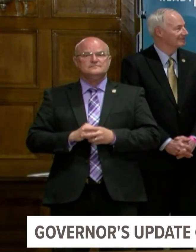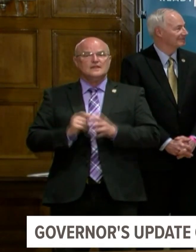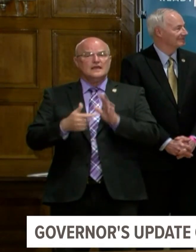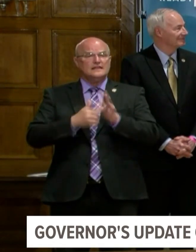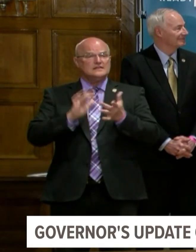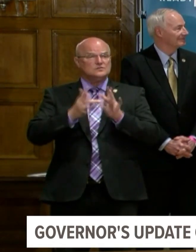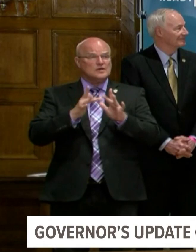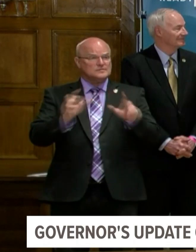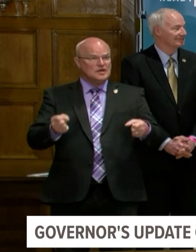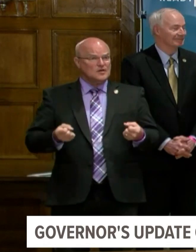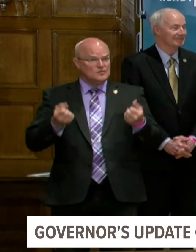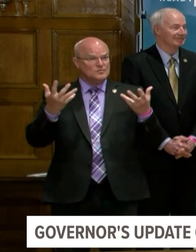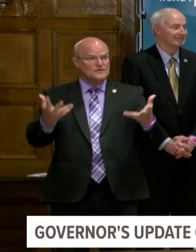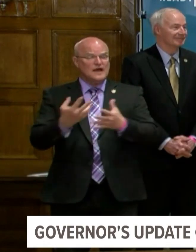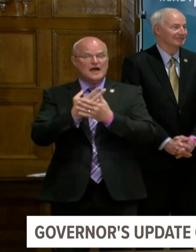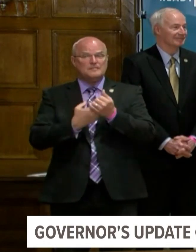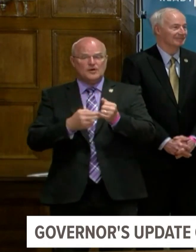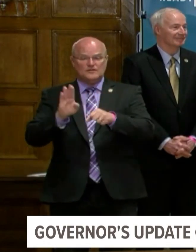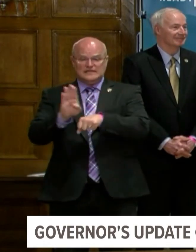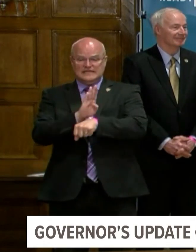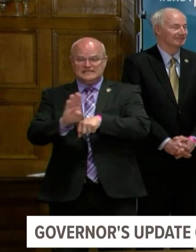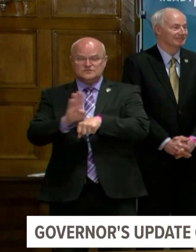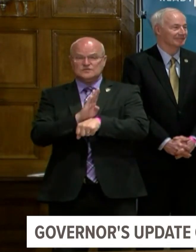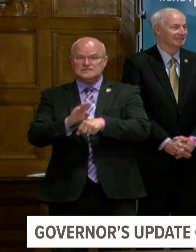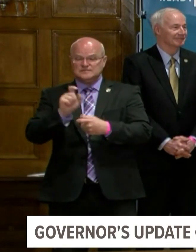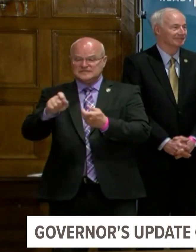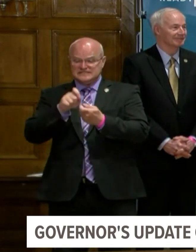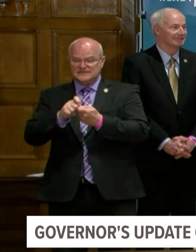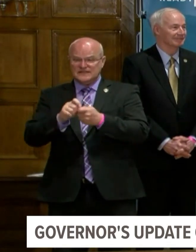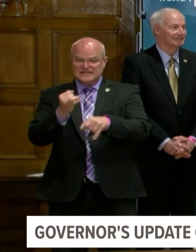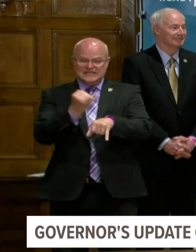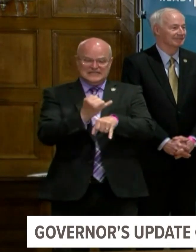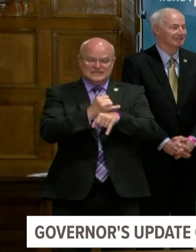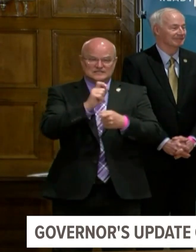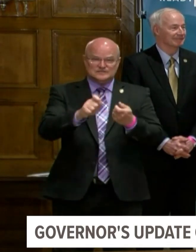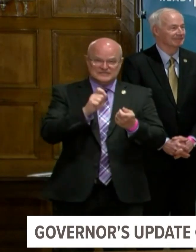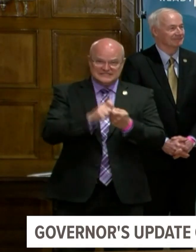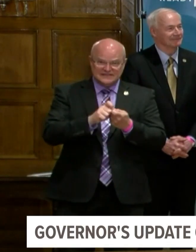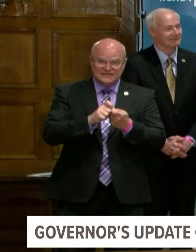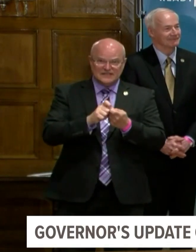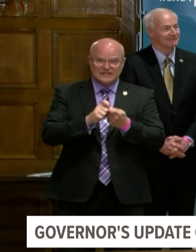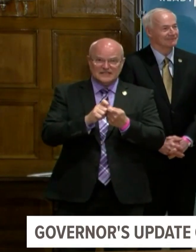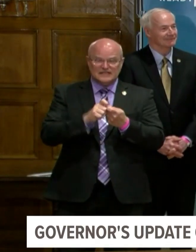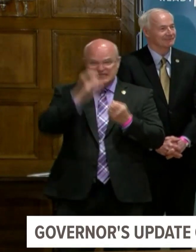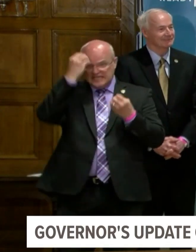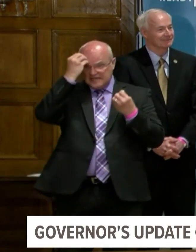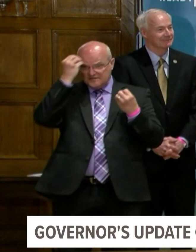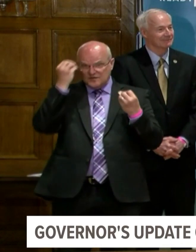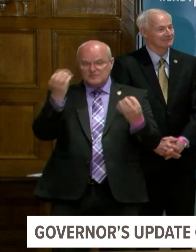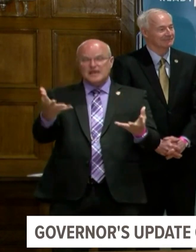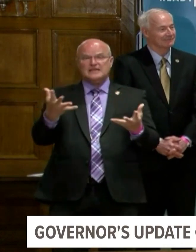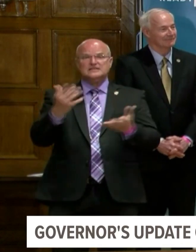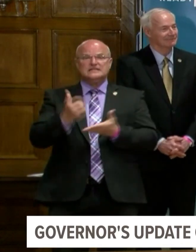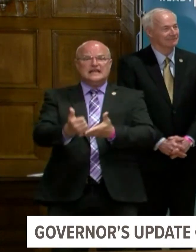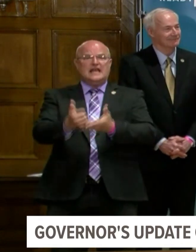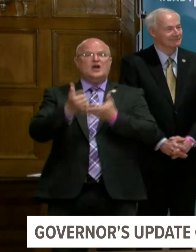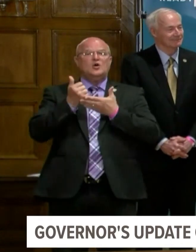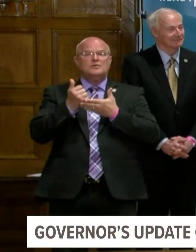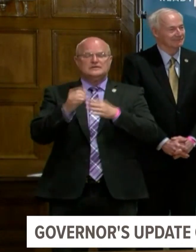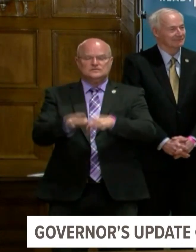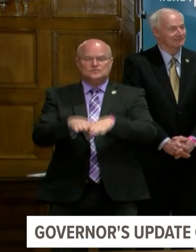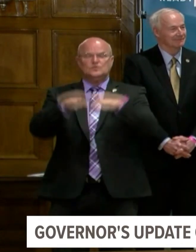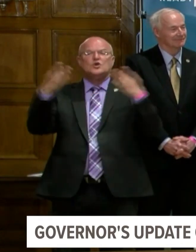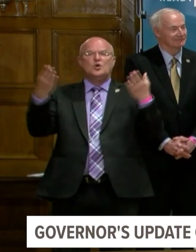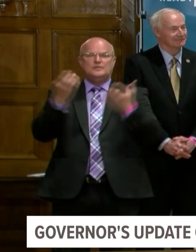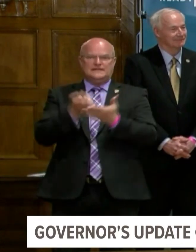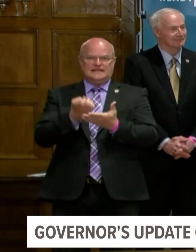is going to provide both industry-specific and institution-specific information to help us